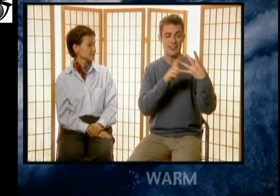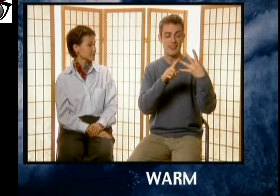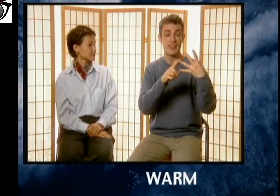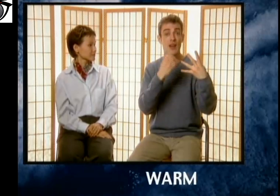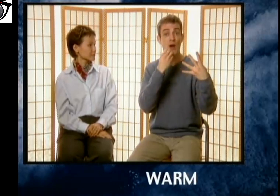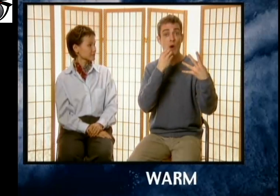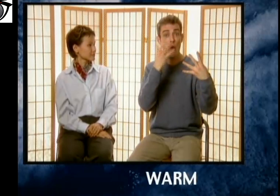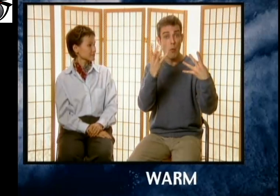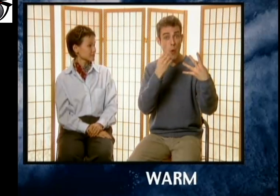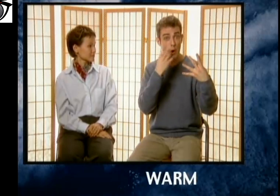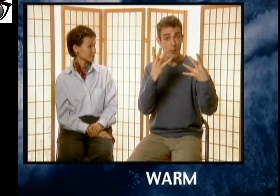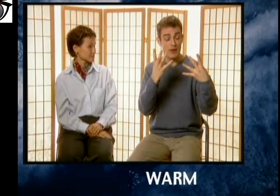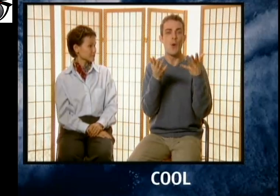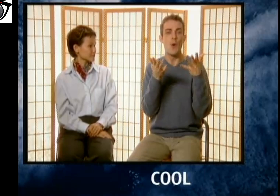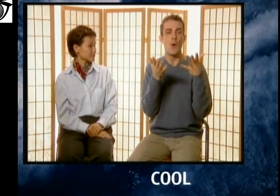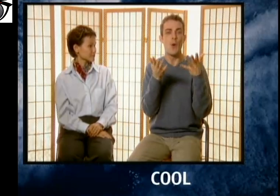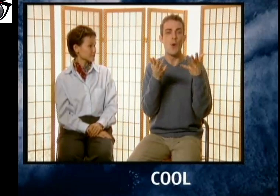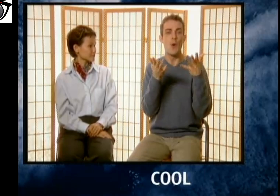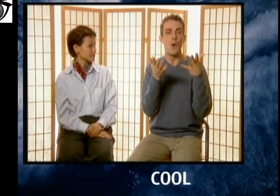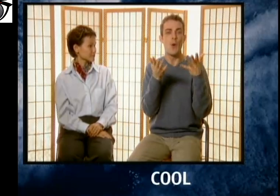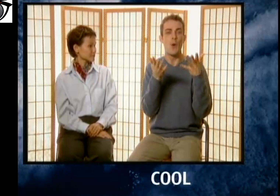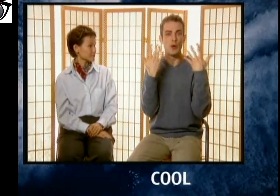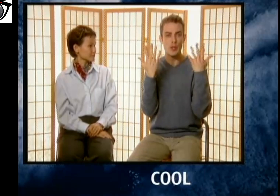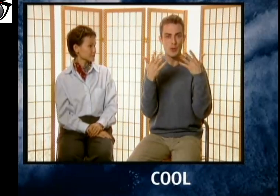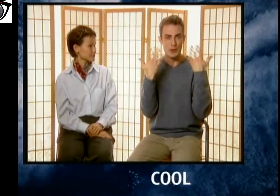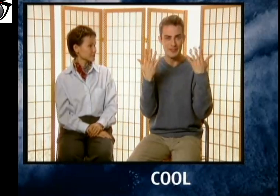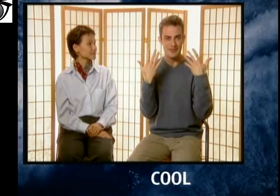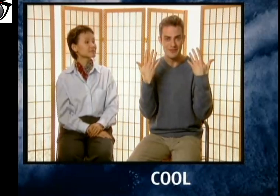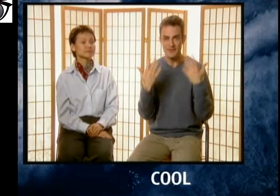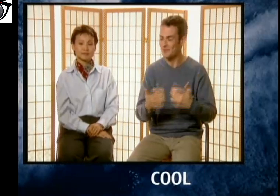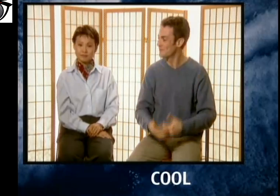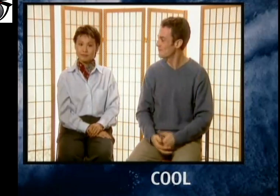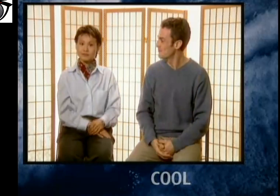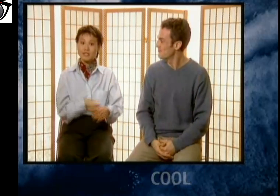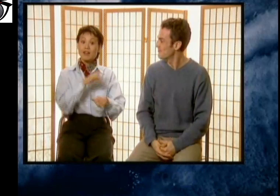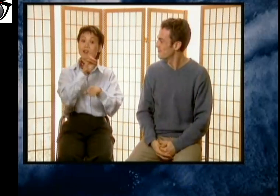hot, warm, or cool.